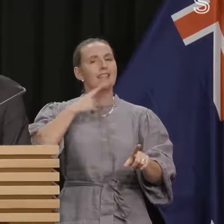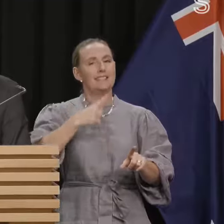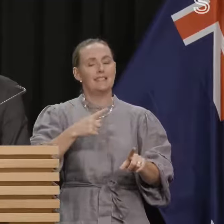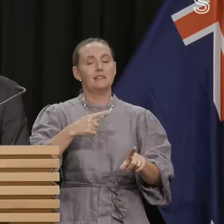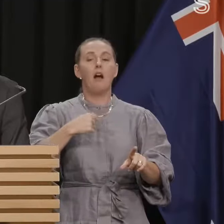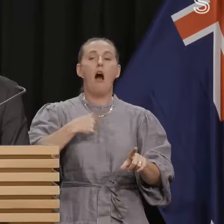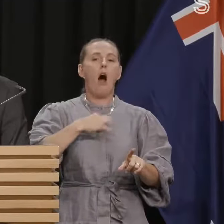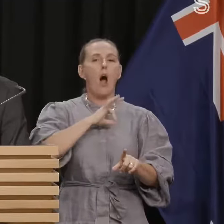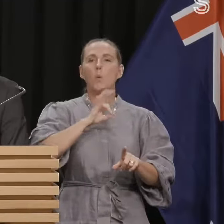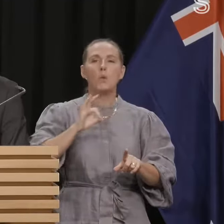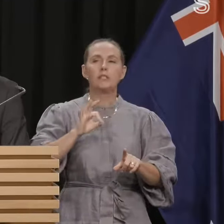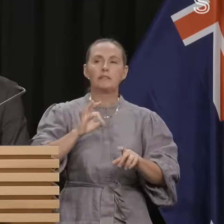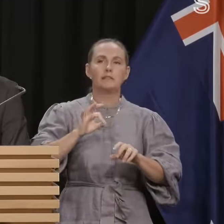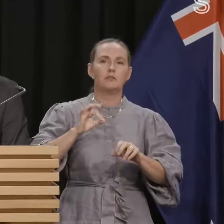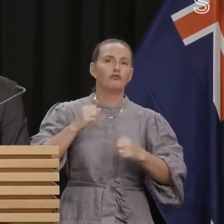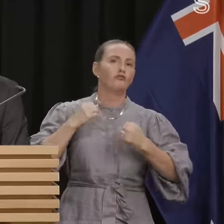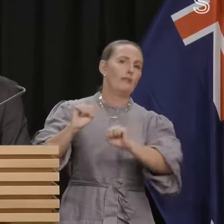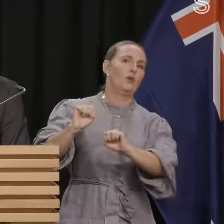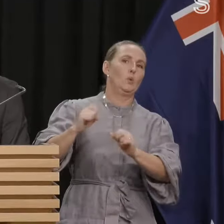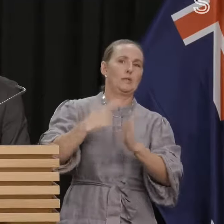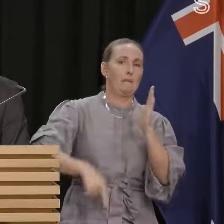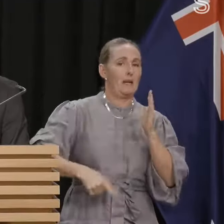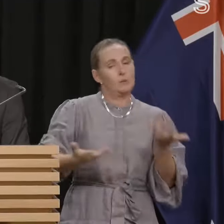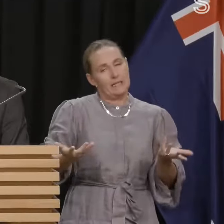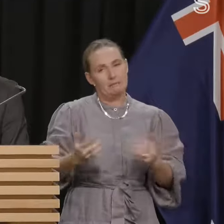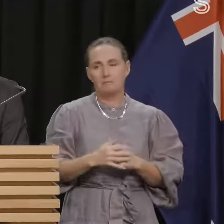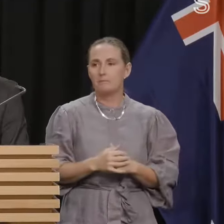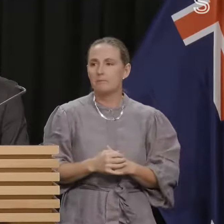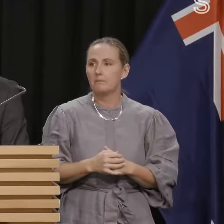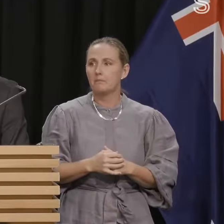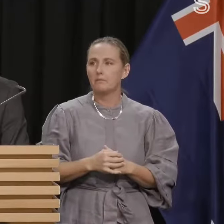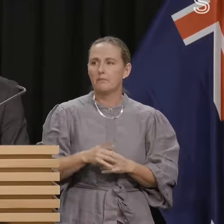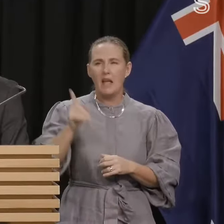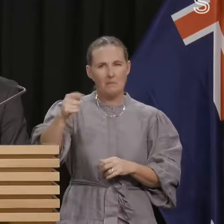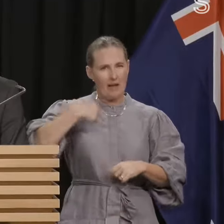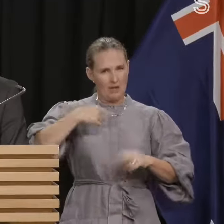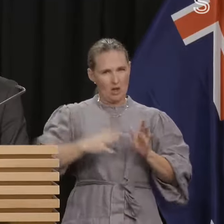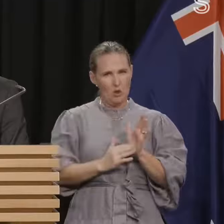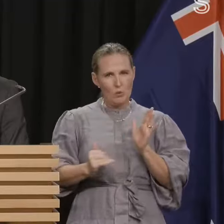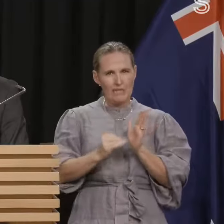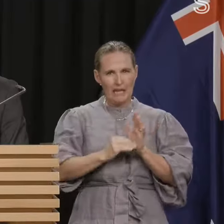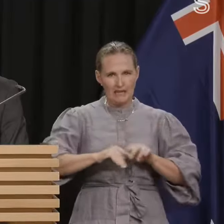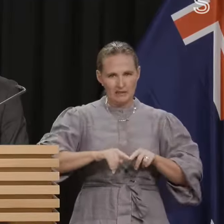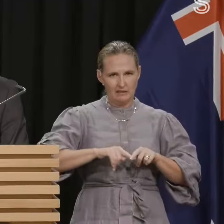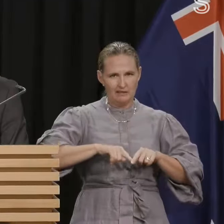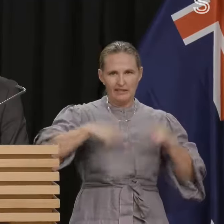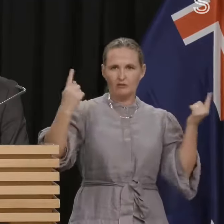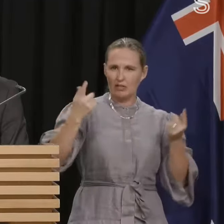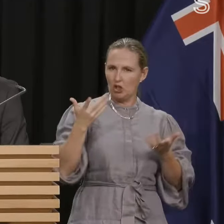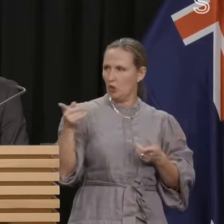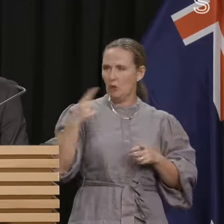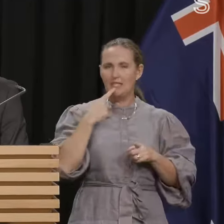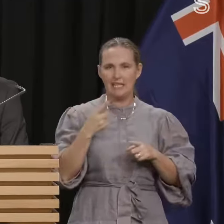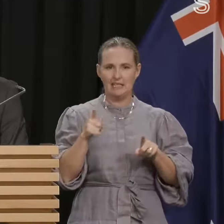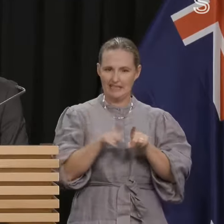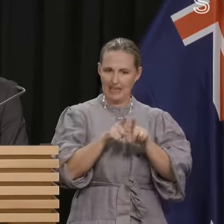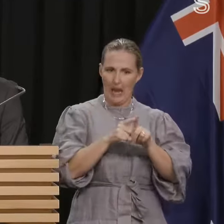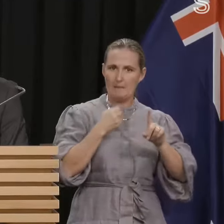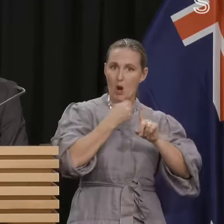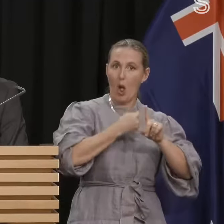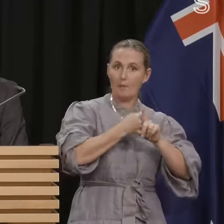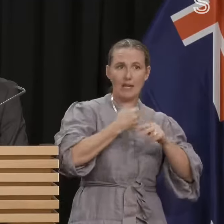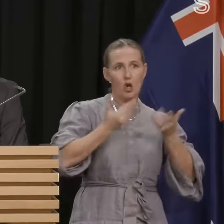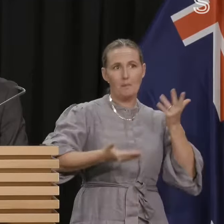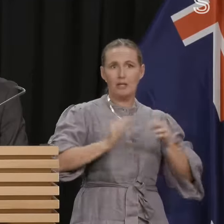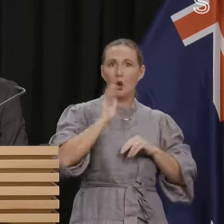I certainly still wouldn't rule that out. We're an outlier, and just as you said with the lobbying regulation, we're an outlier. We're an outlier in terms of not